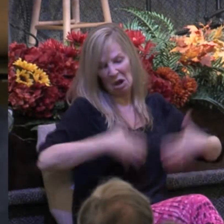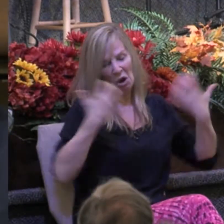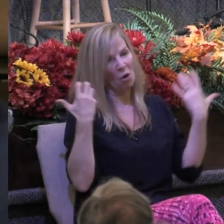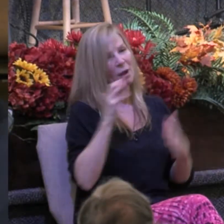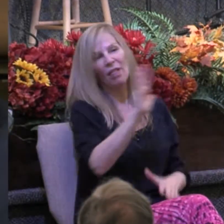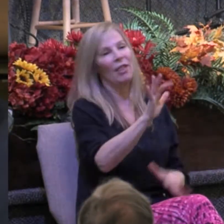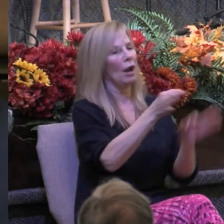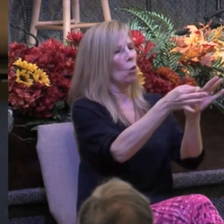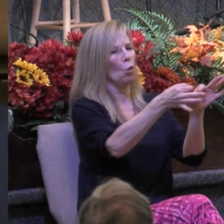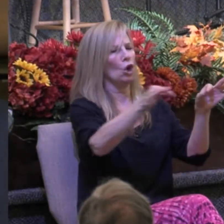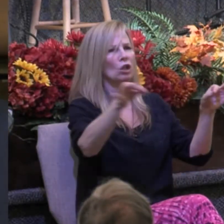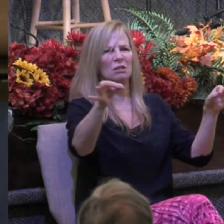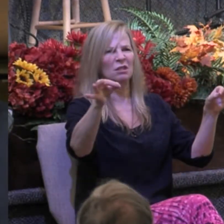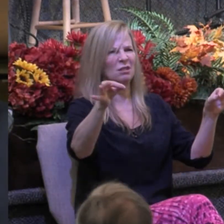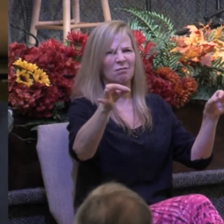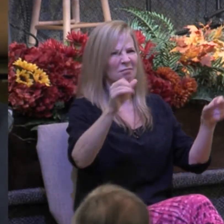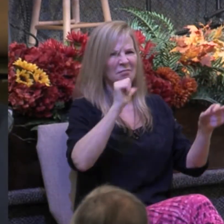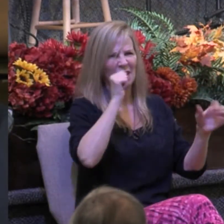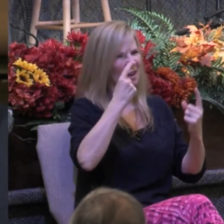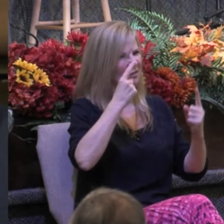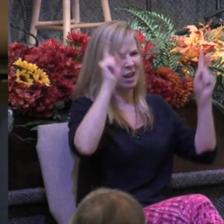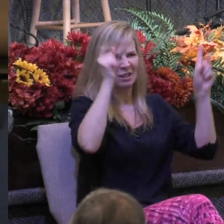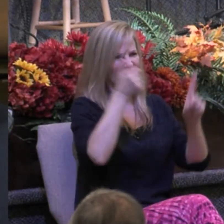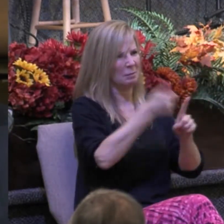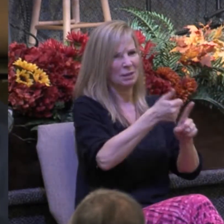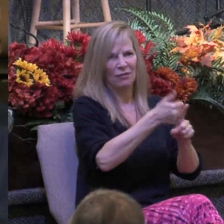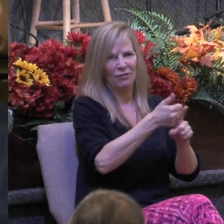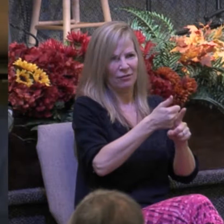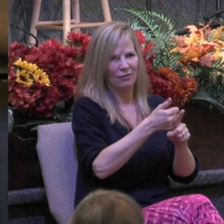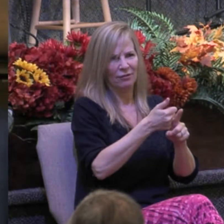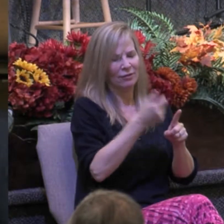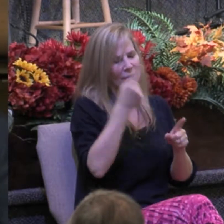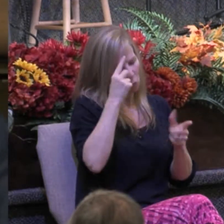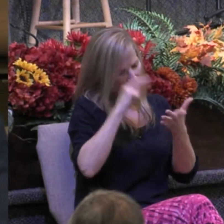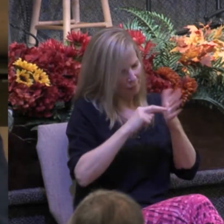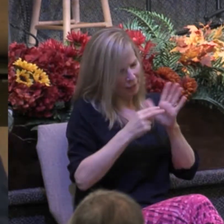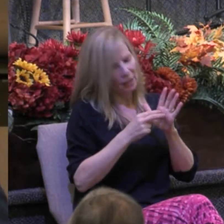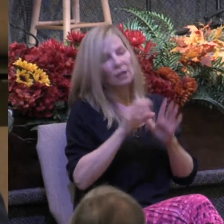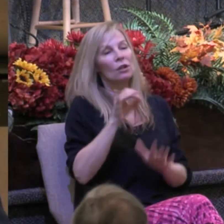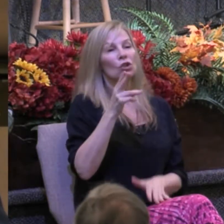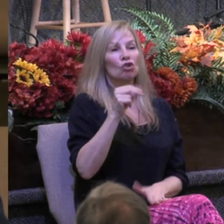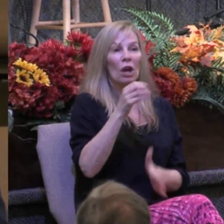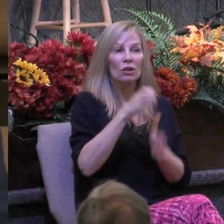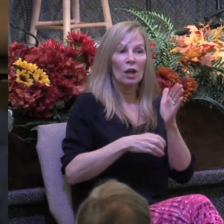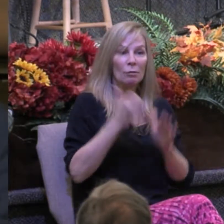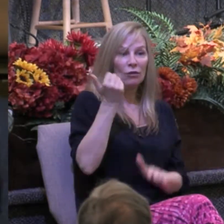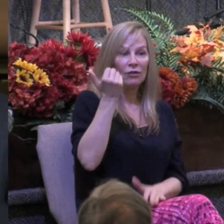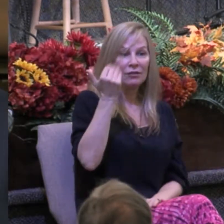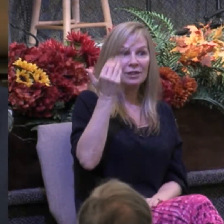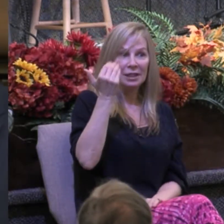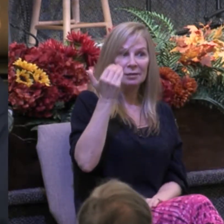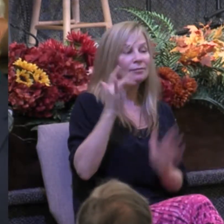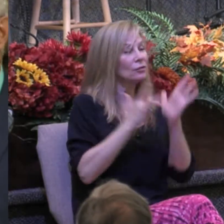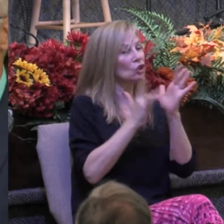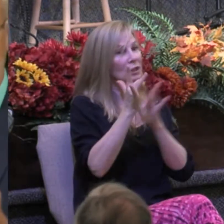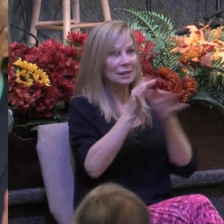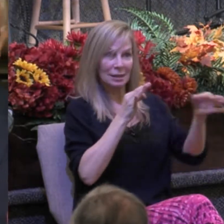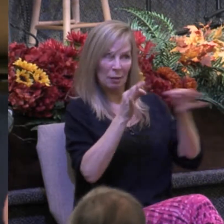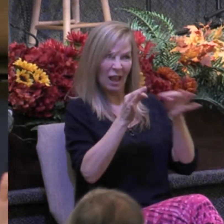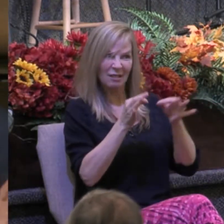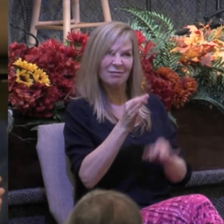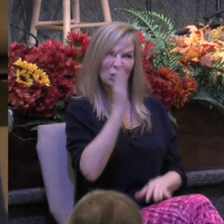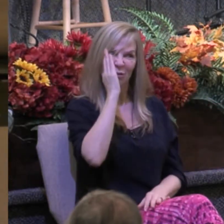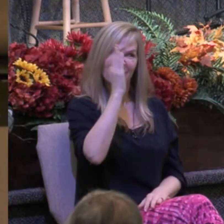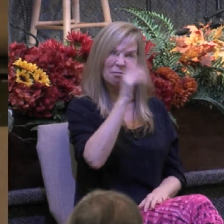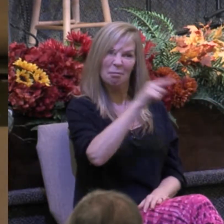not be very effective. Let me show you what I mean. In John chapter 15, our Lord is explaining to them, you're going to be